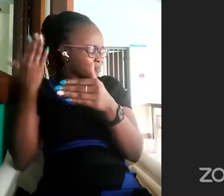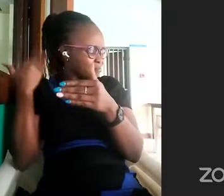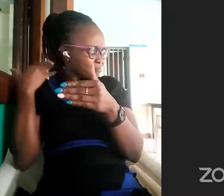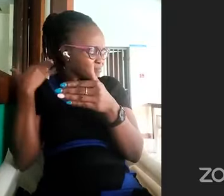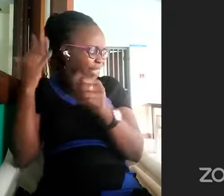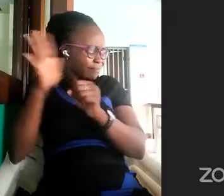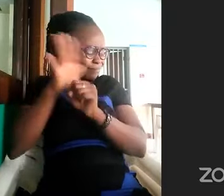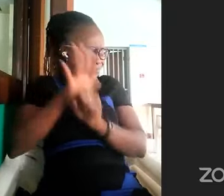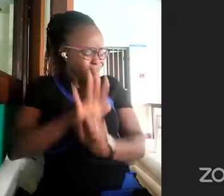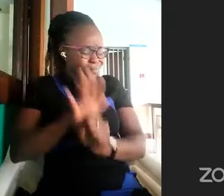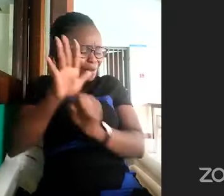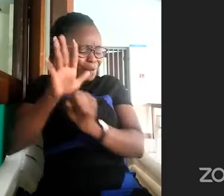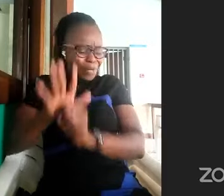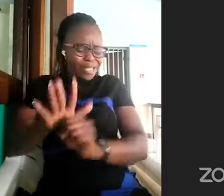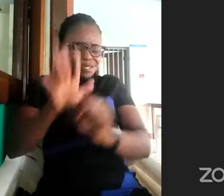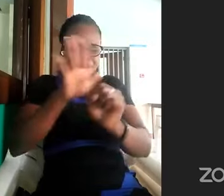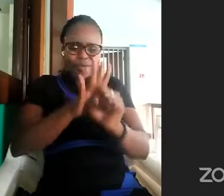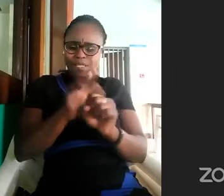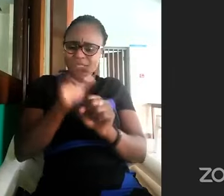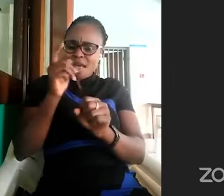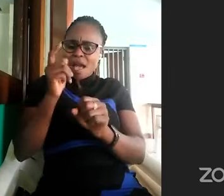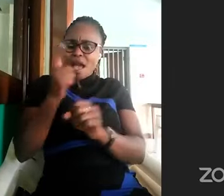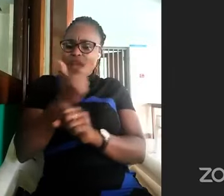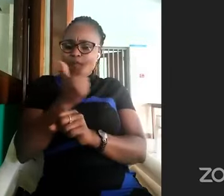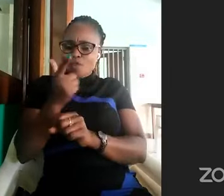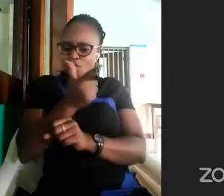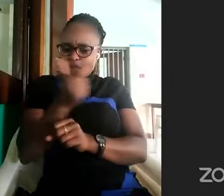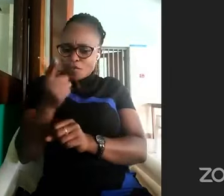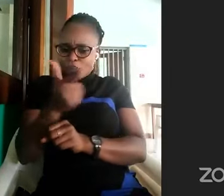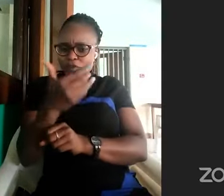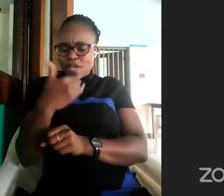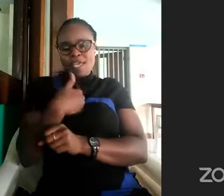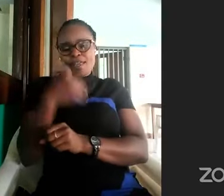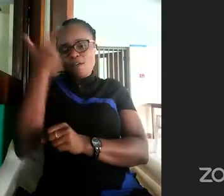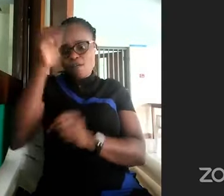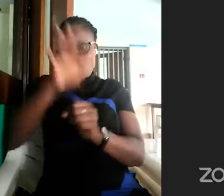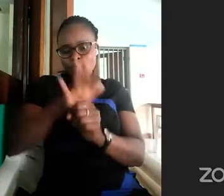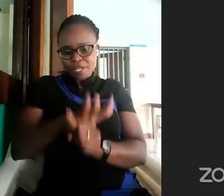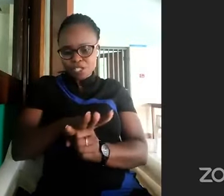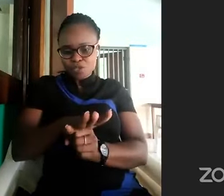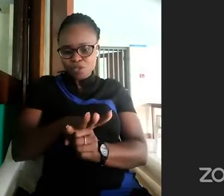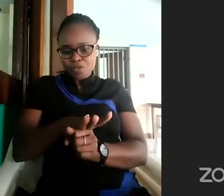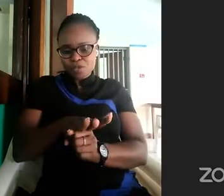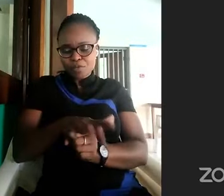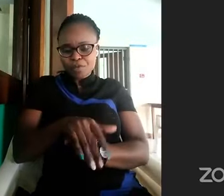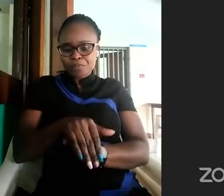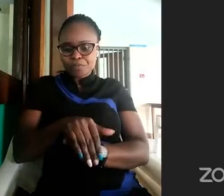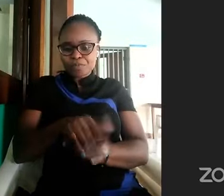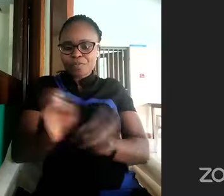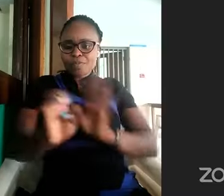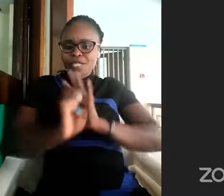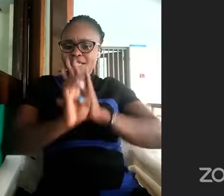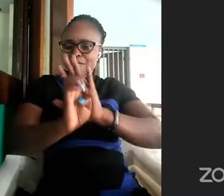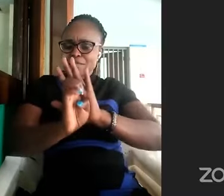say that those women with disabilities and having businesses within the CBD go